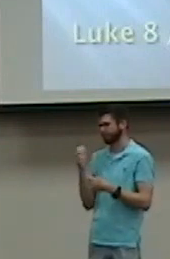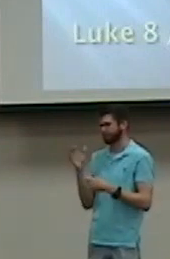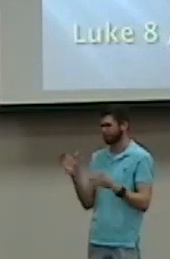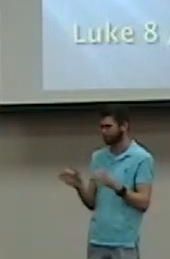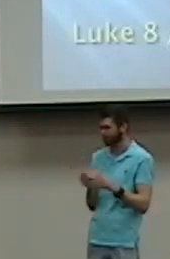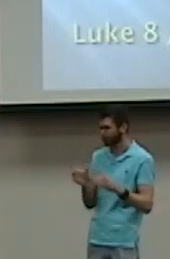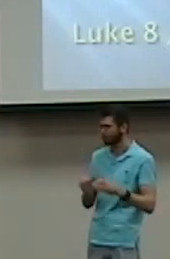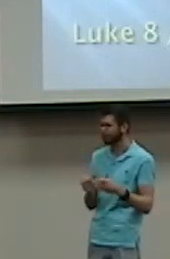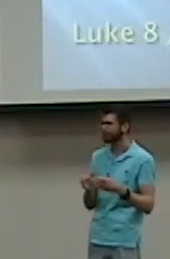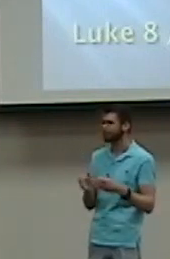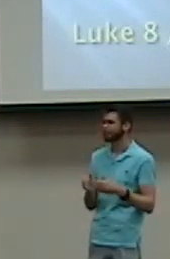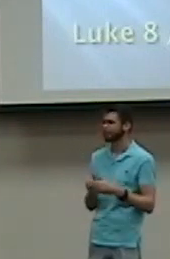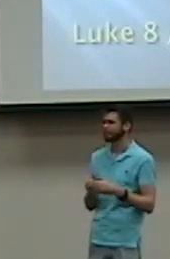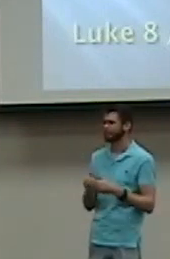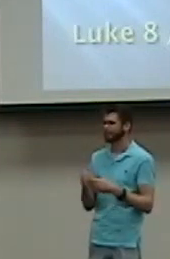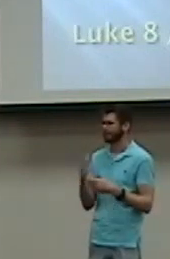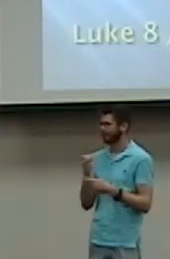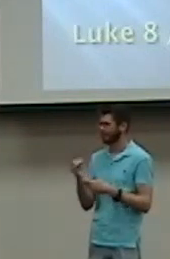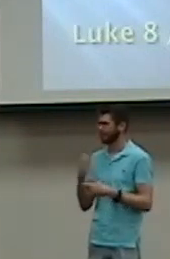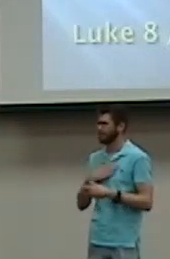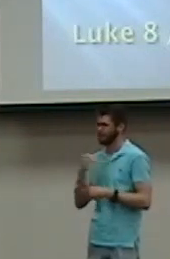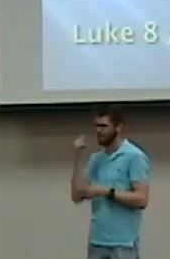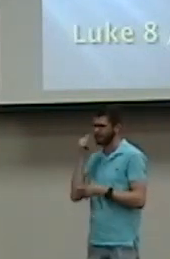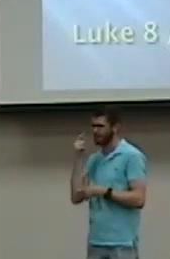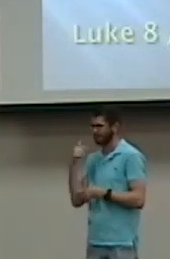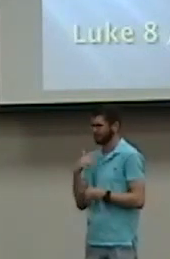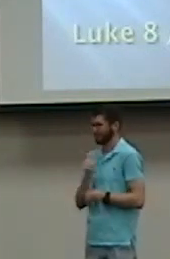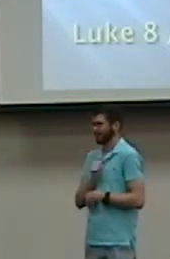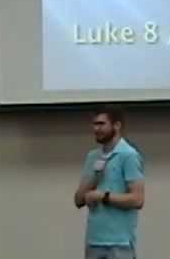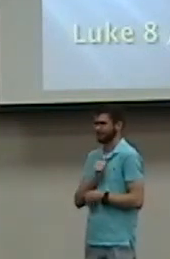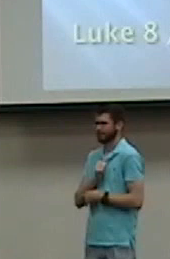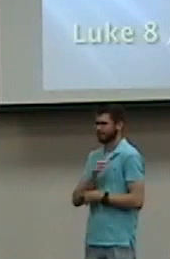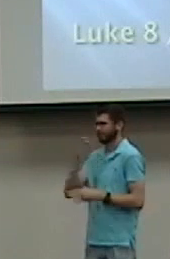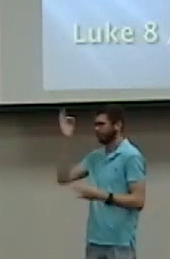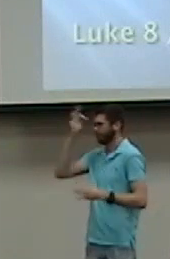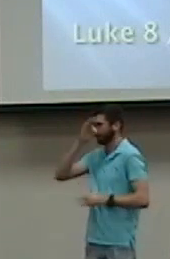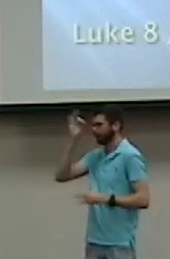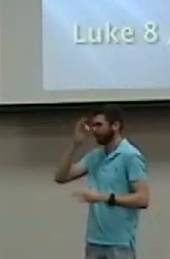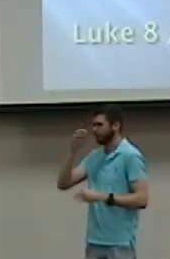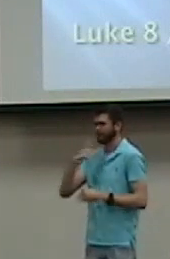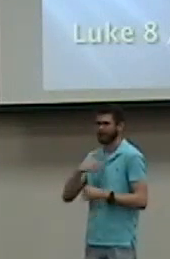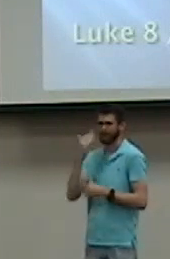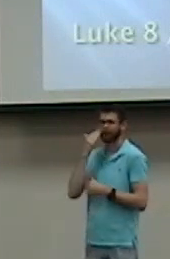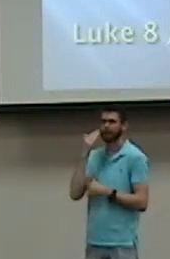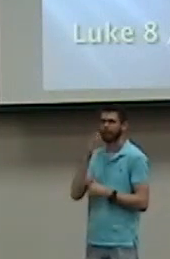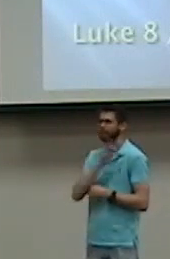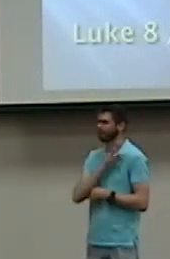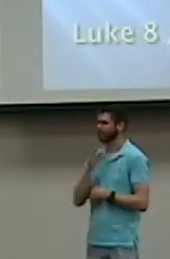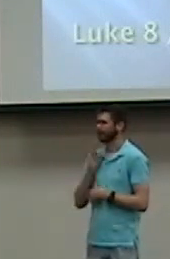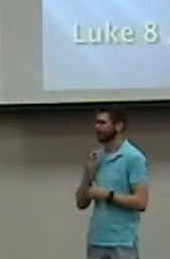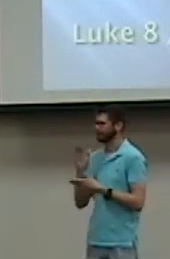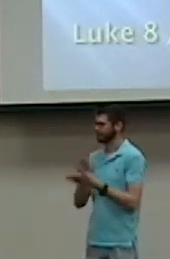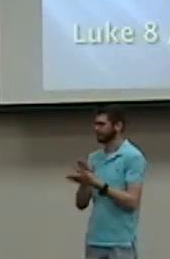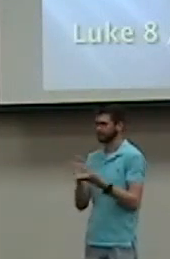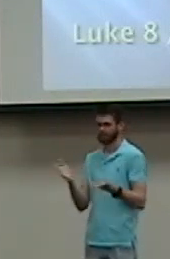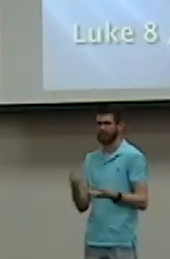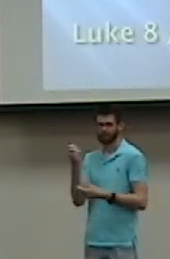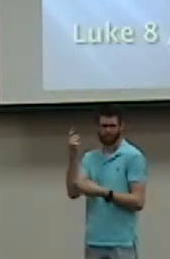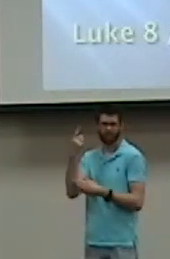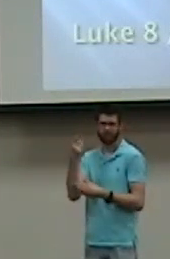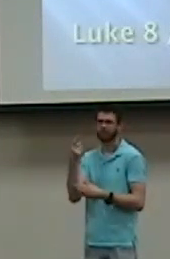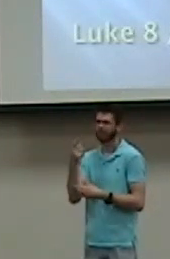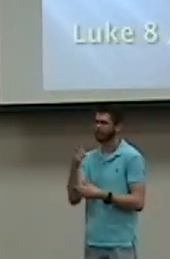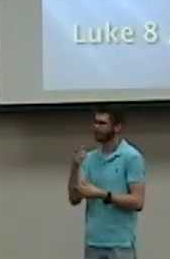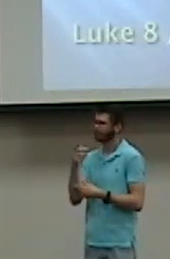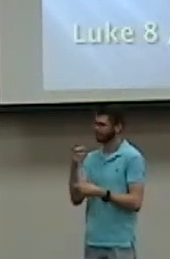mindset that I had. I was ignorant. And I know the faculty and staff of this school understand this issue,